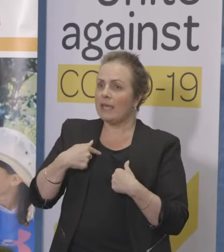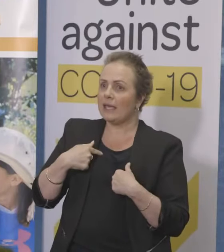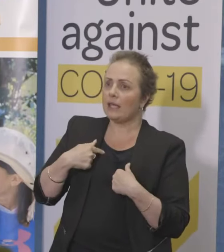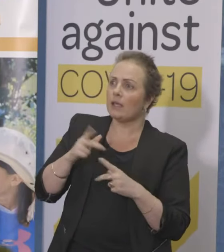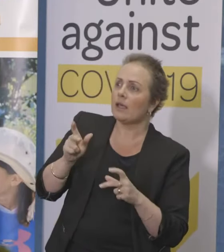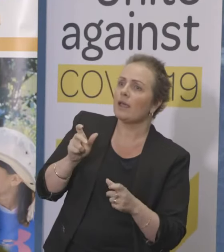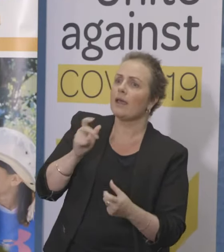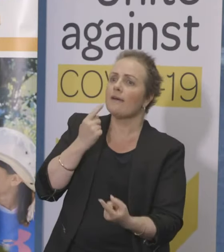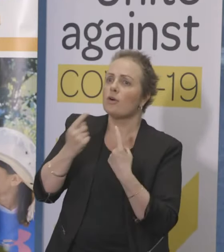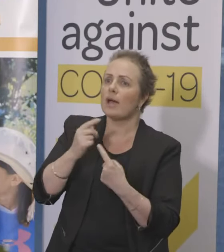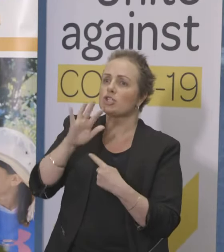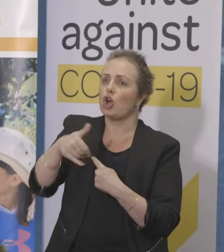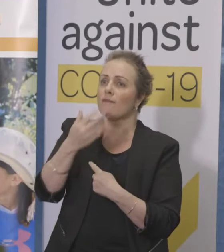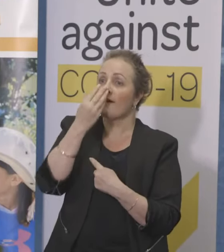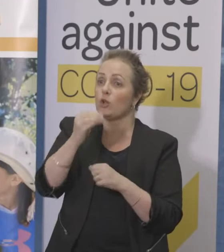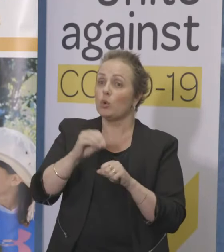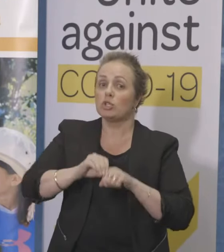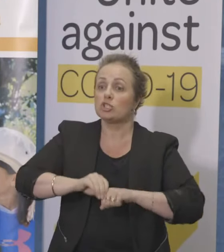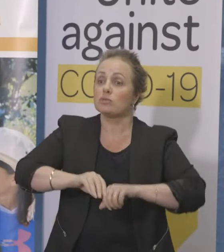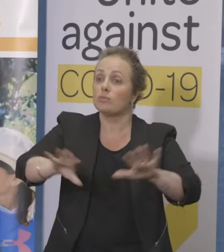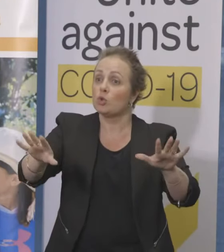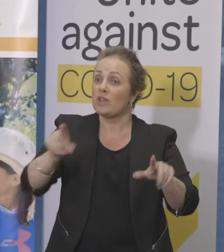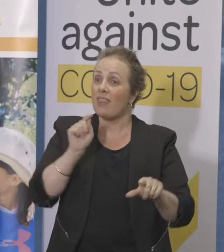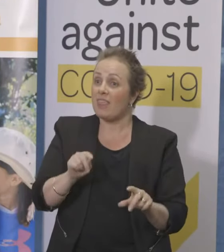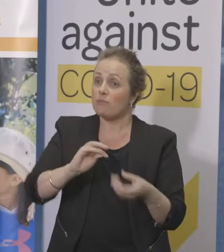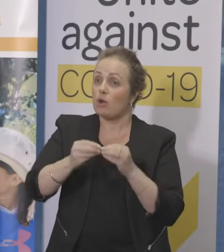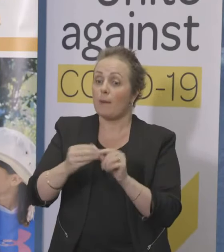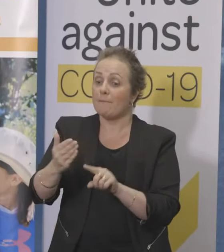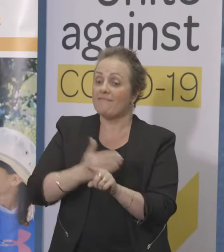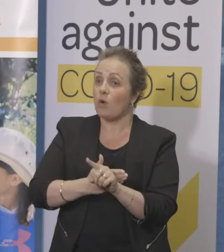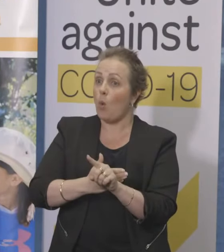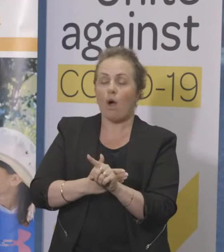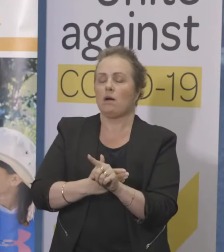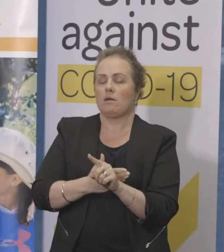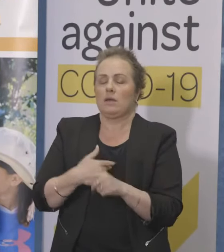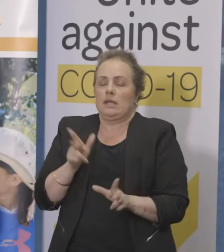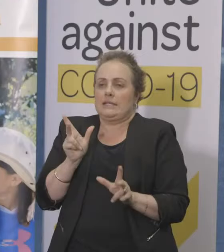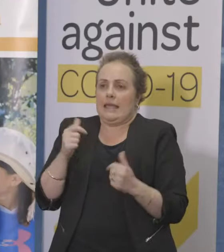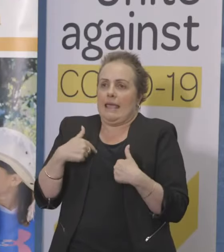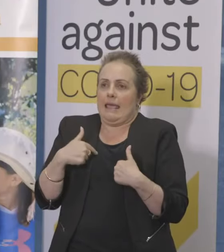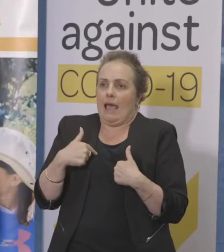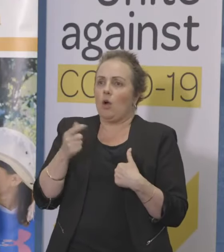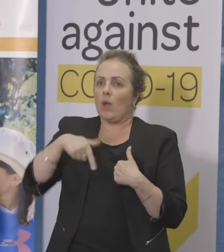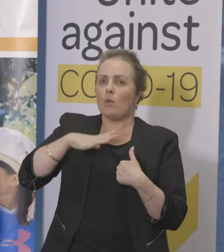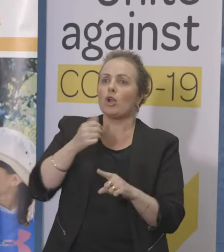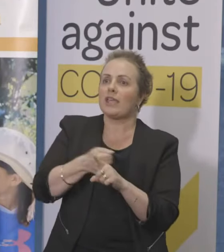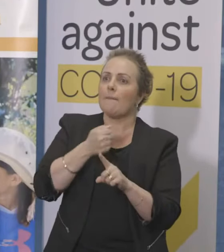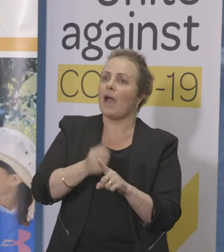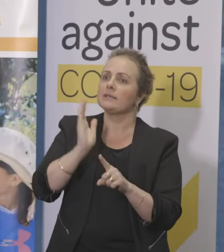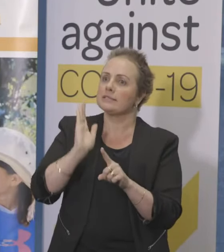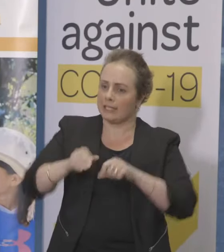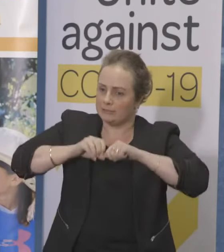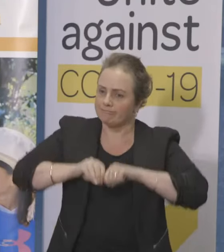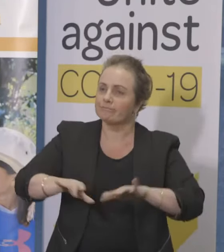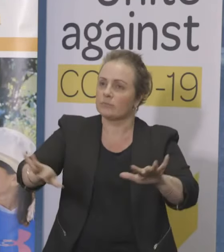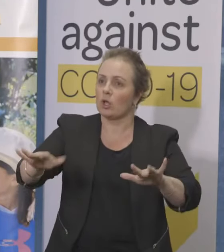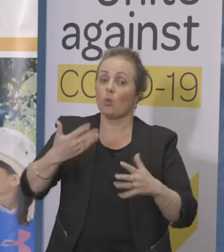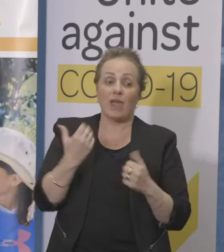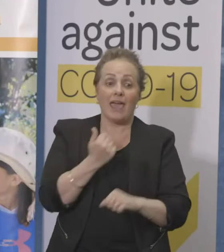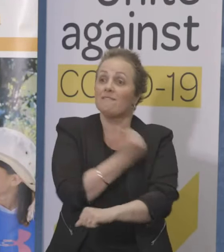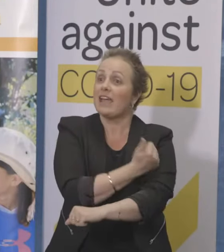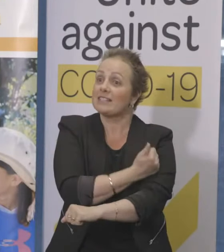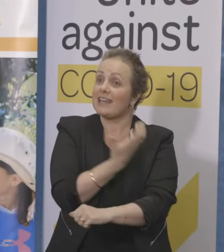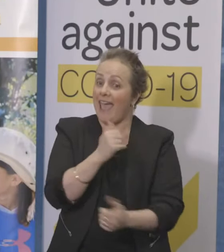about flu distribution issues before we announced the campaign. We were keen to get the campaign underway. We had the vaccine. We wanted to start vaccinating